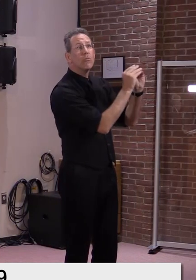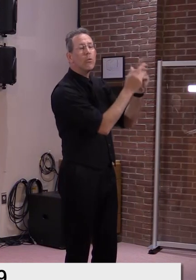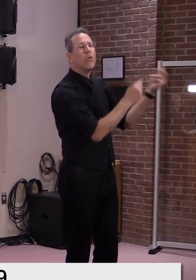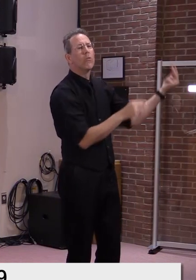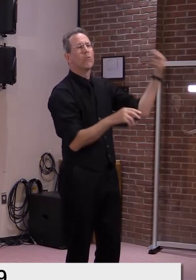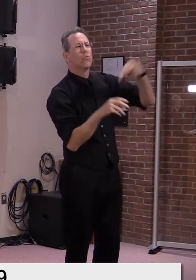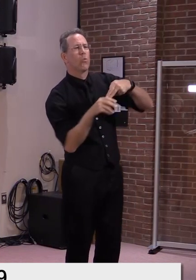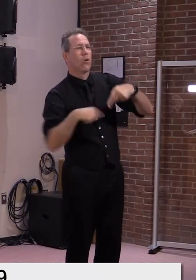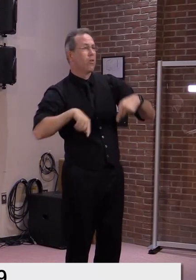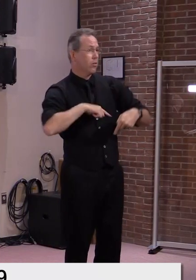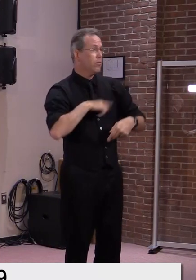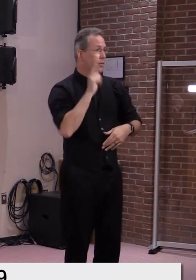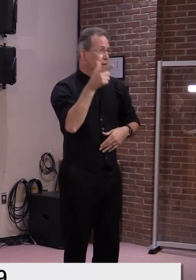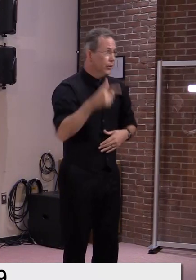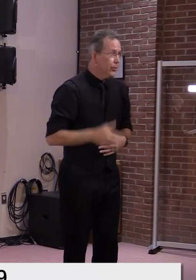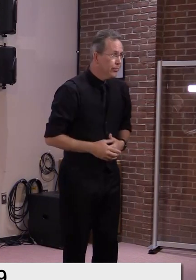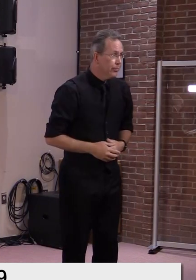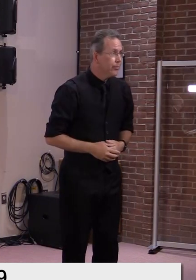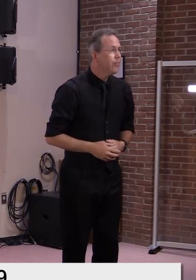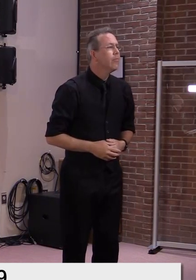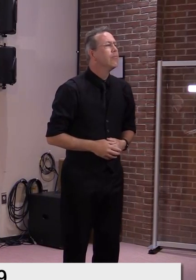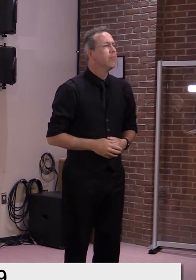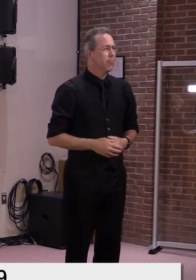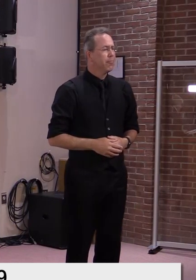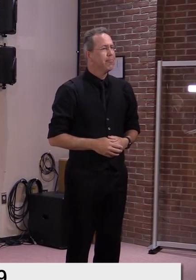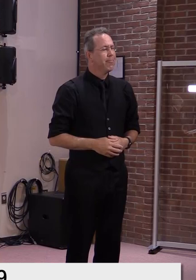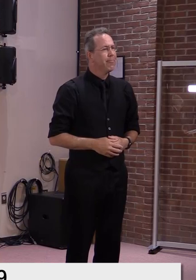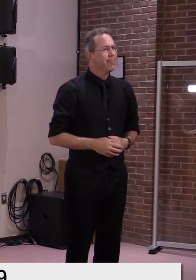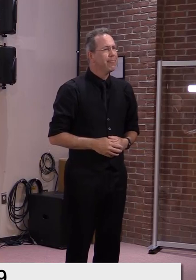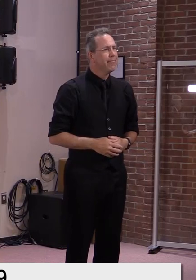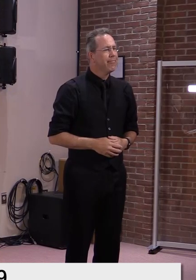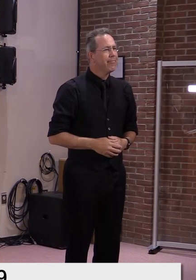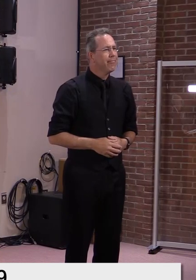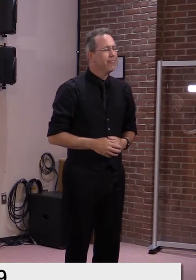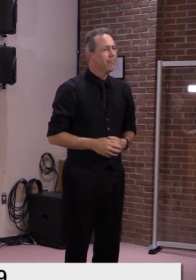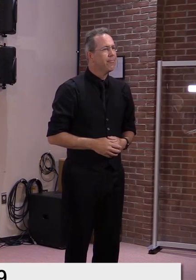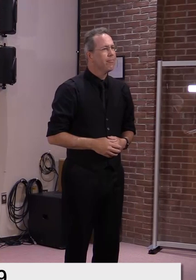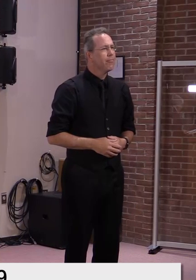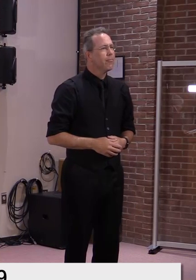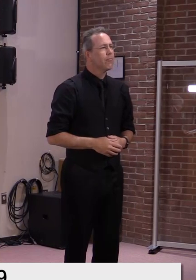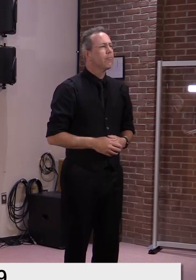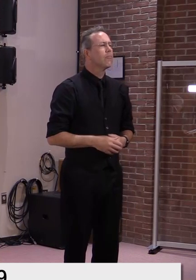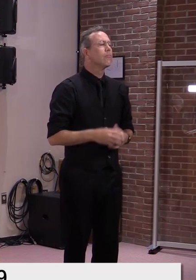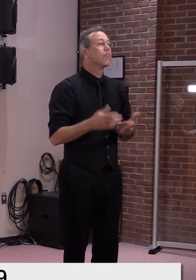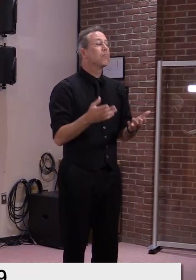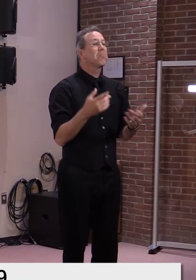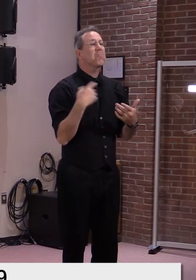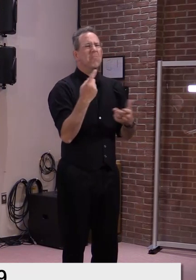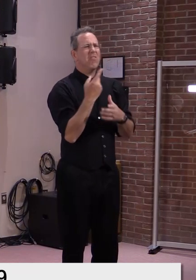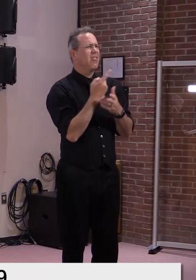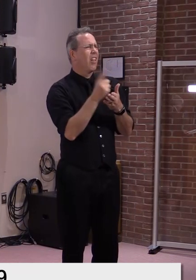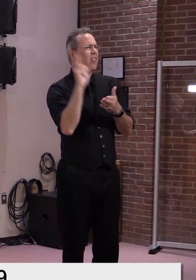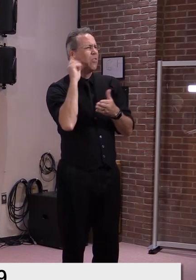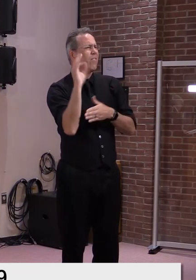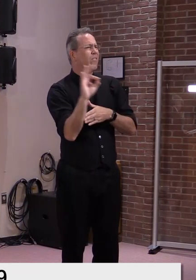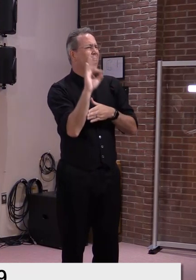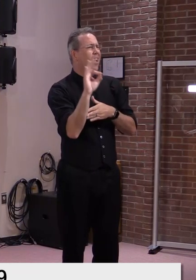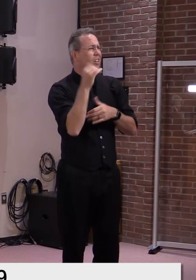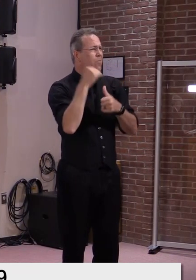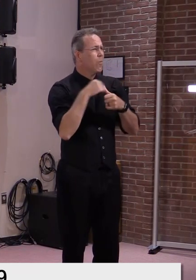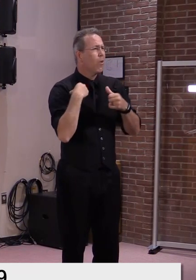and offer additional remarks. Last Friday, the governor laid out a challenge to